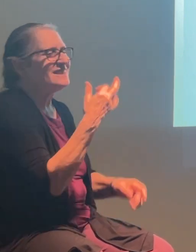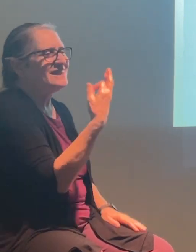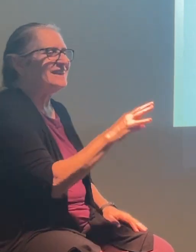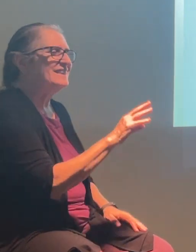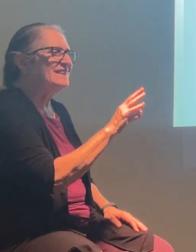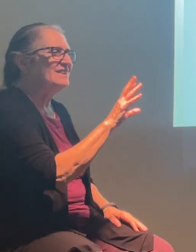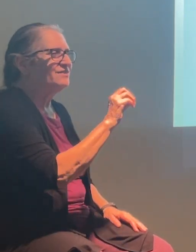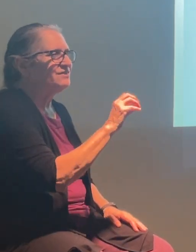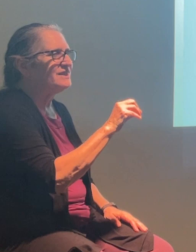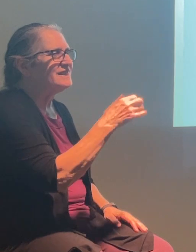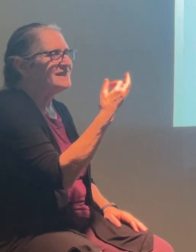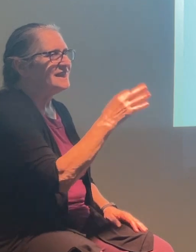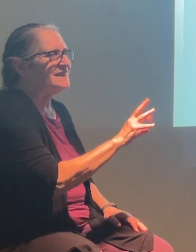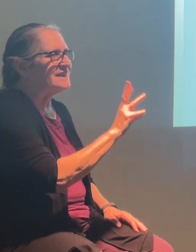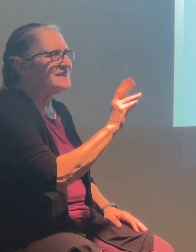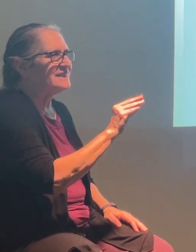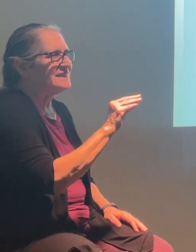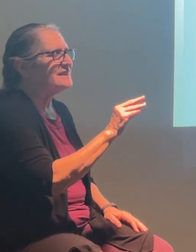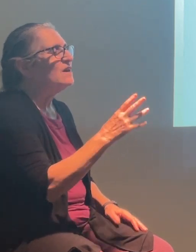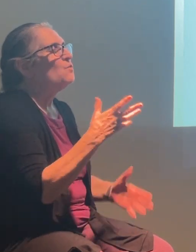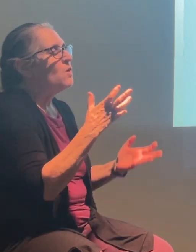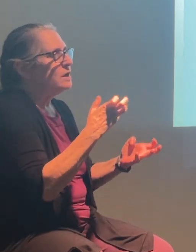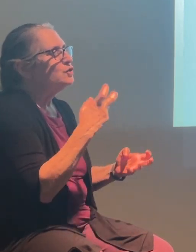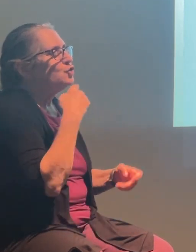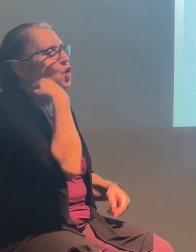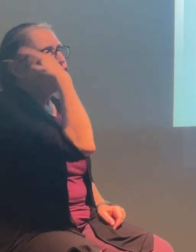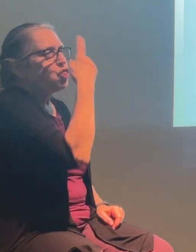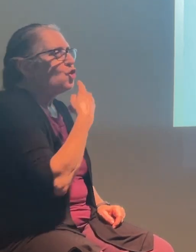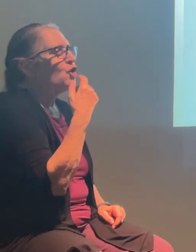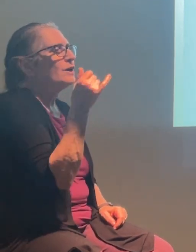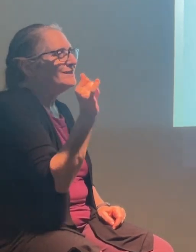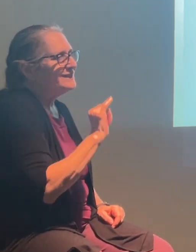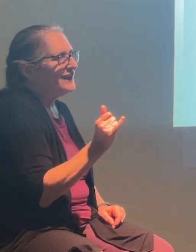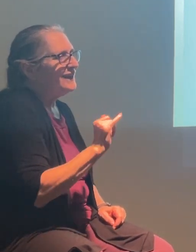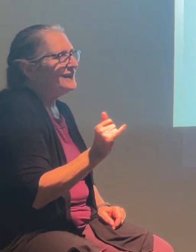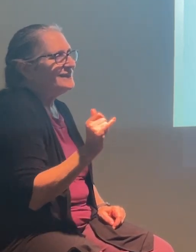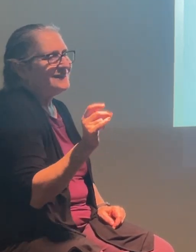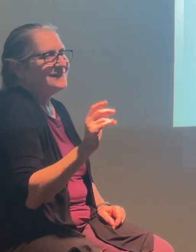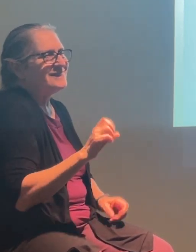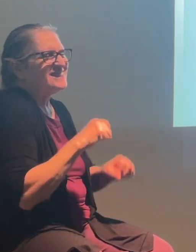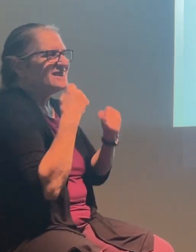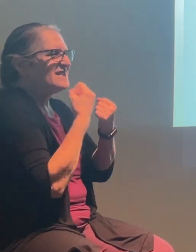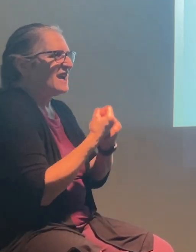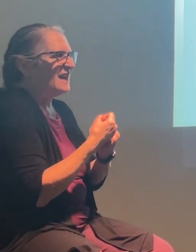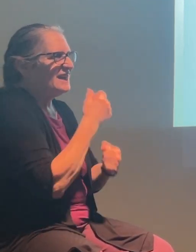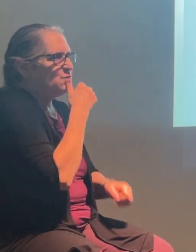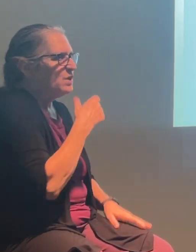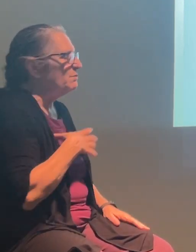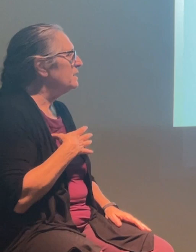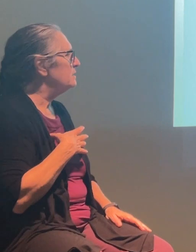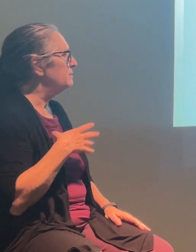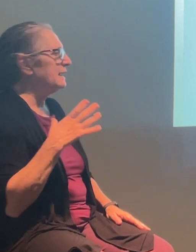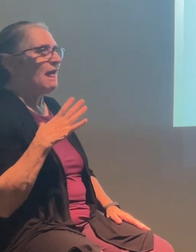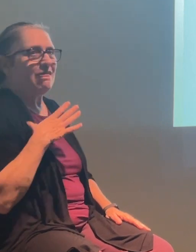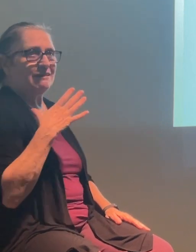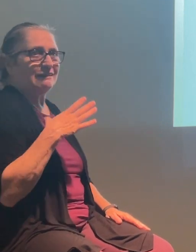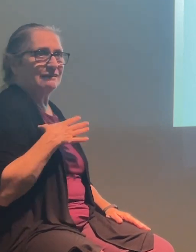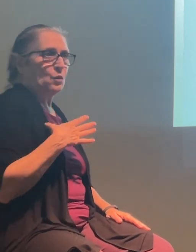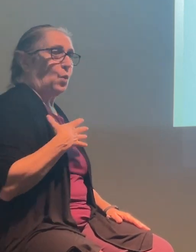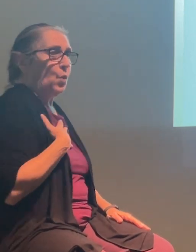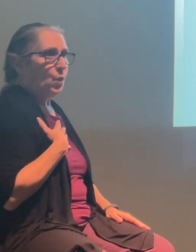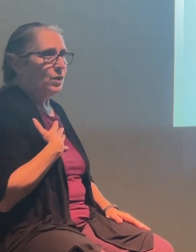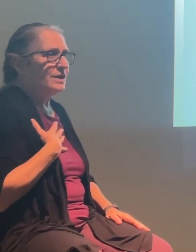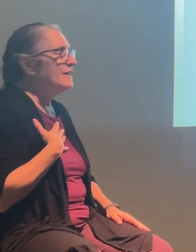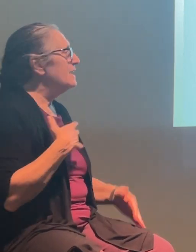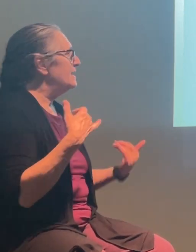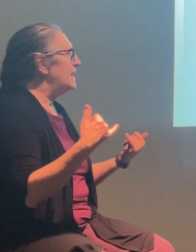early 60s, wanted to look like society ladies. Being elegant was very sought after. Nowadays, everyone wants